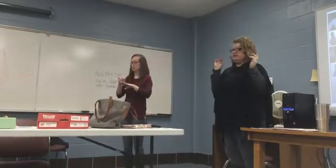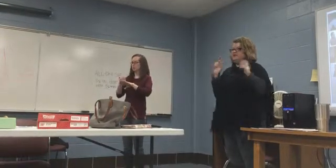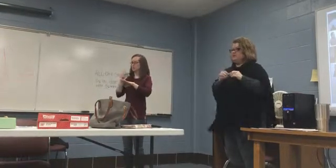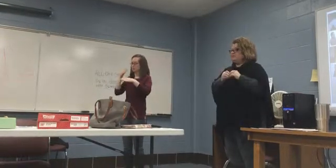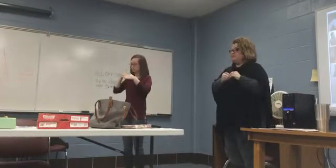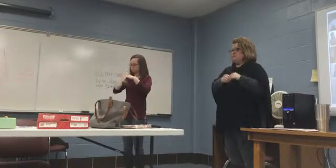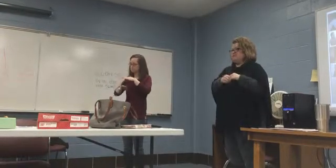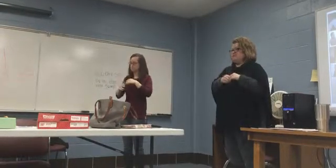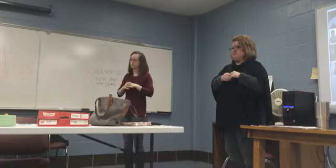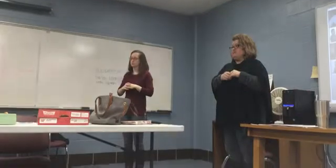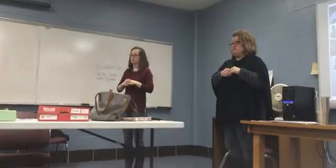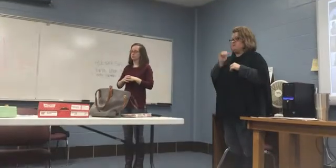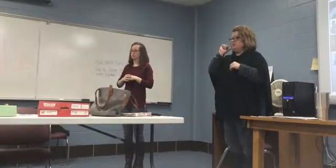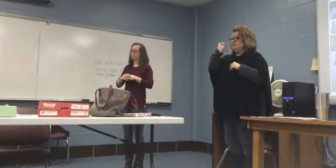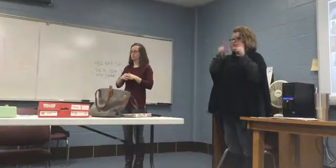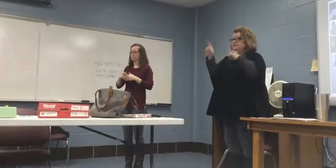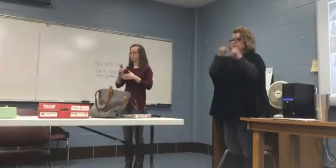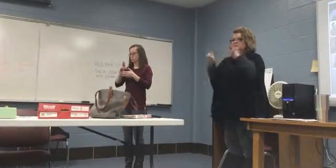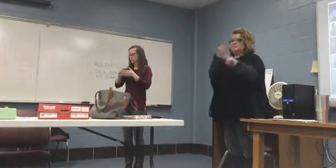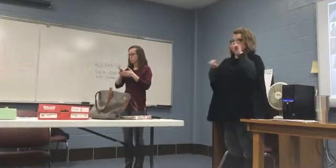up on some terminology. Who else had blue?